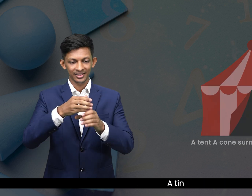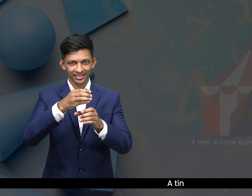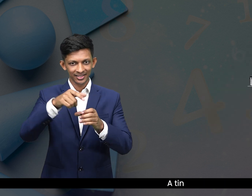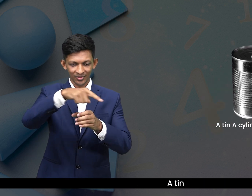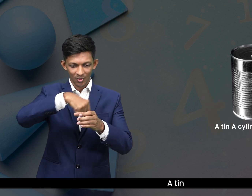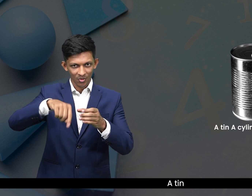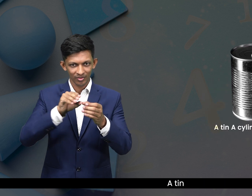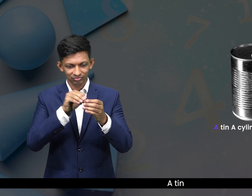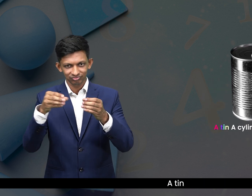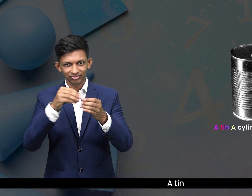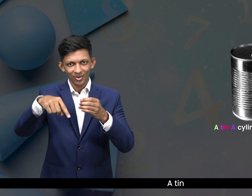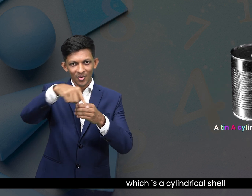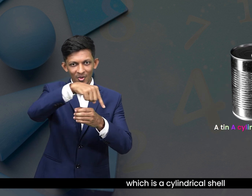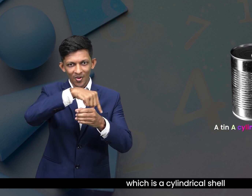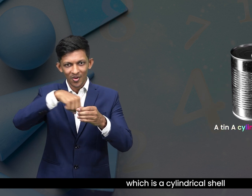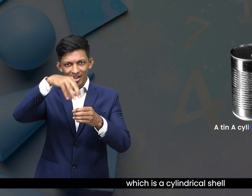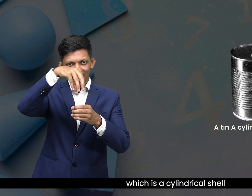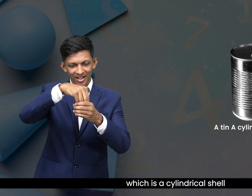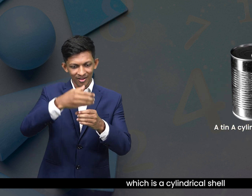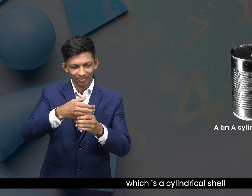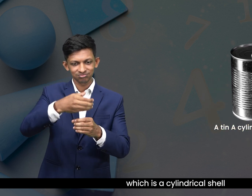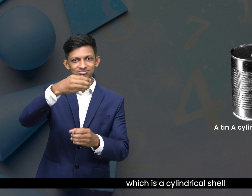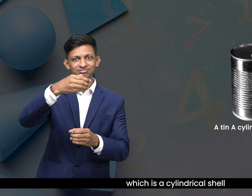a tin which is a cylindrical shell,